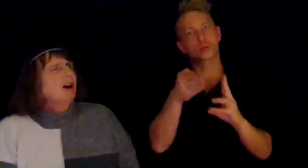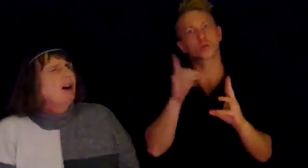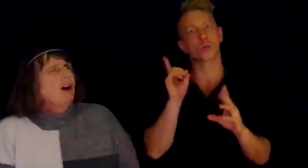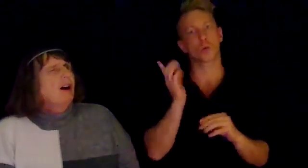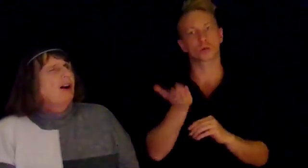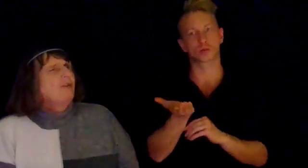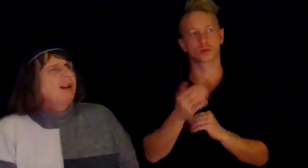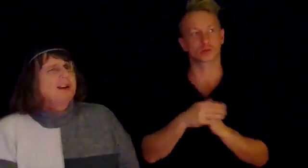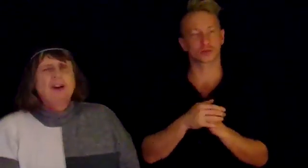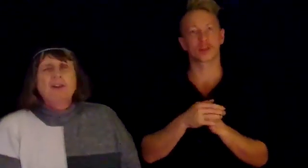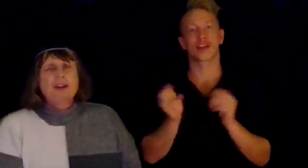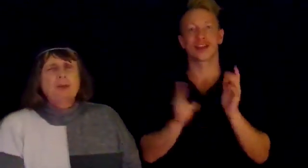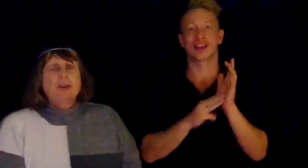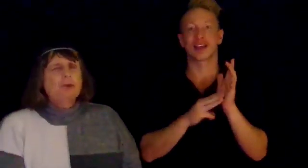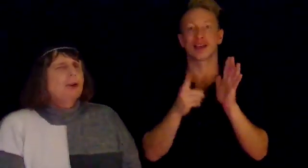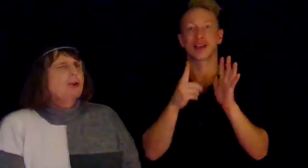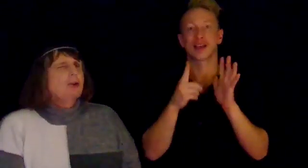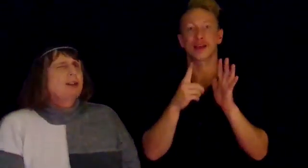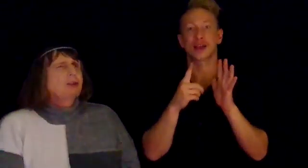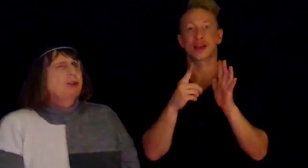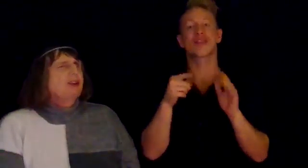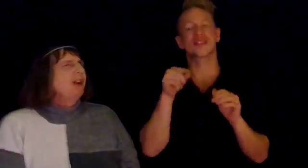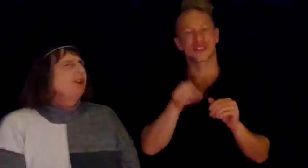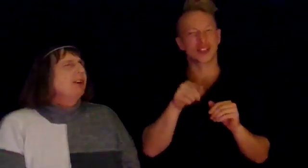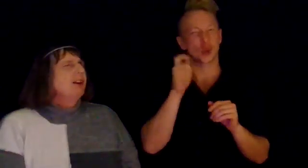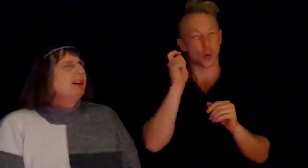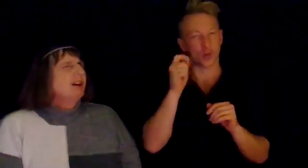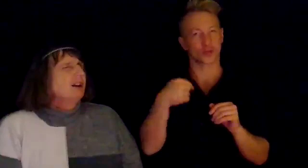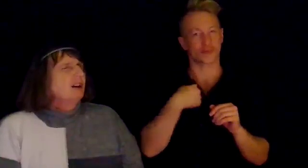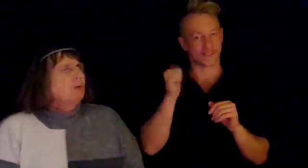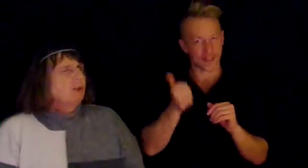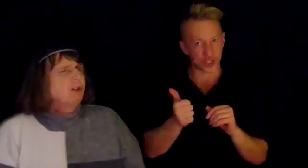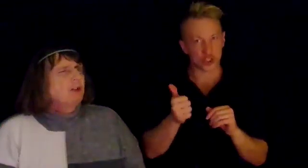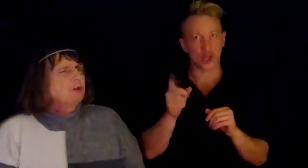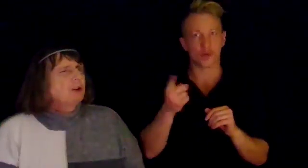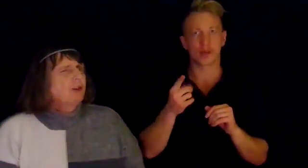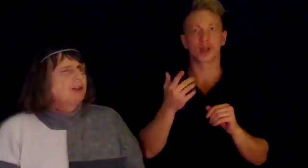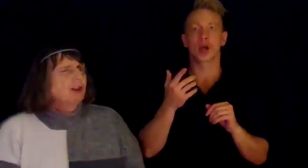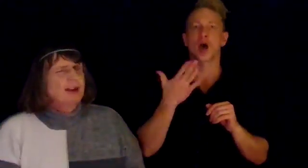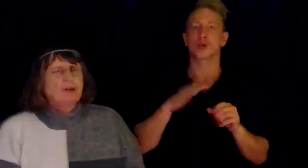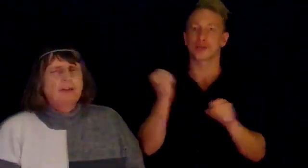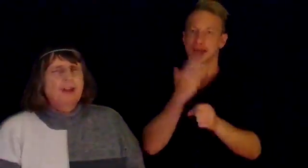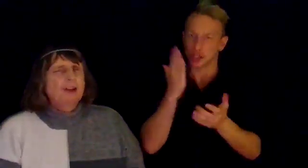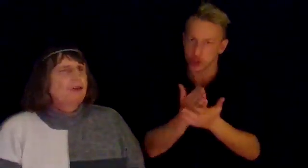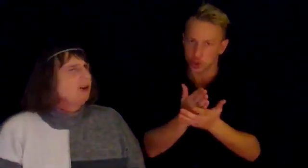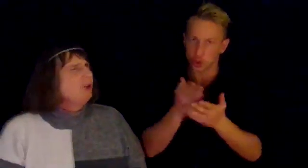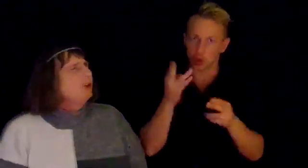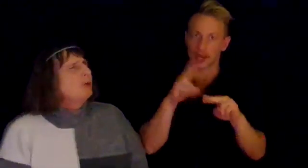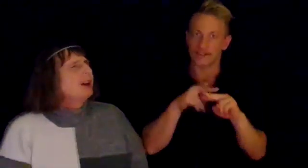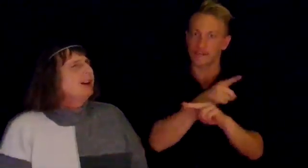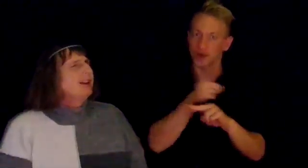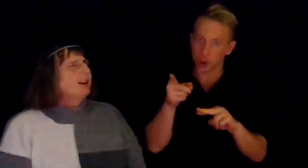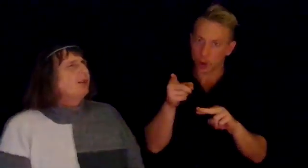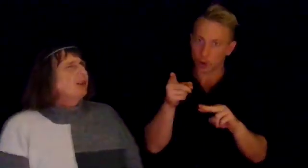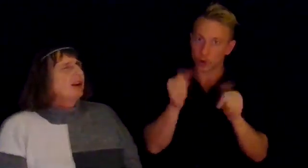almost me finished, but I just wanted to make sure if anyone was following what I was saying, or if they're